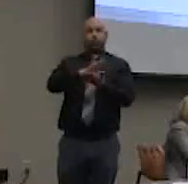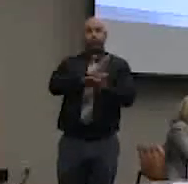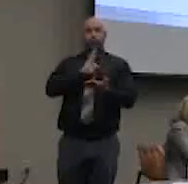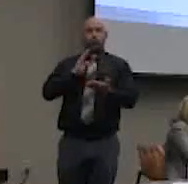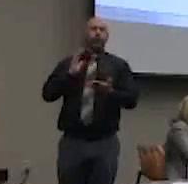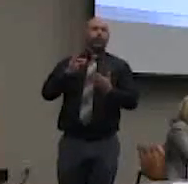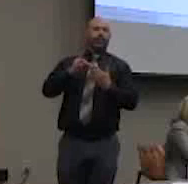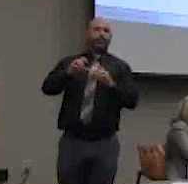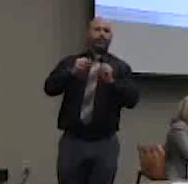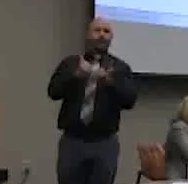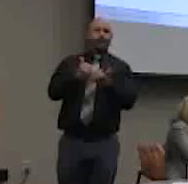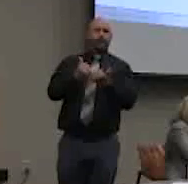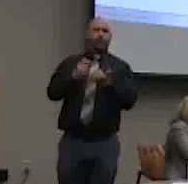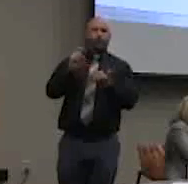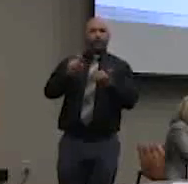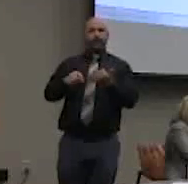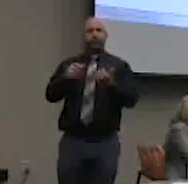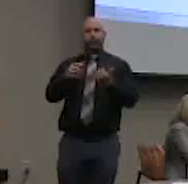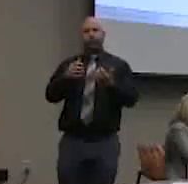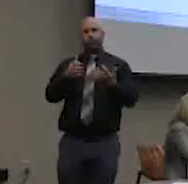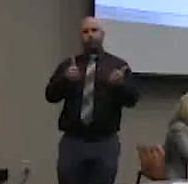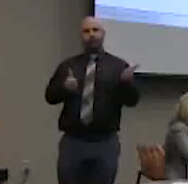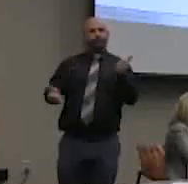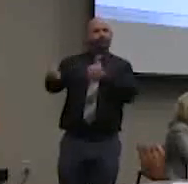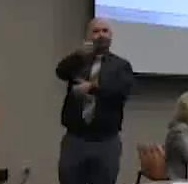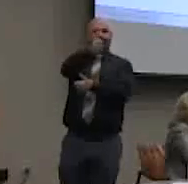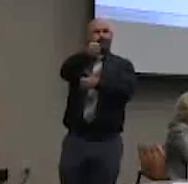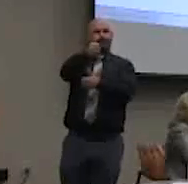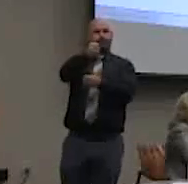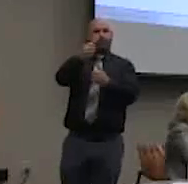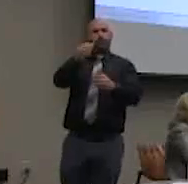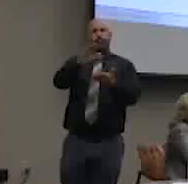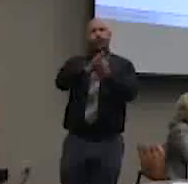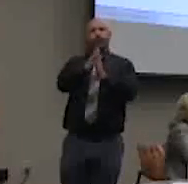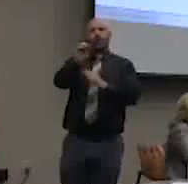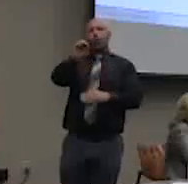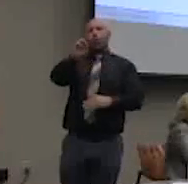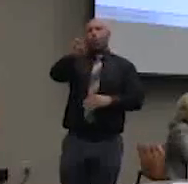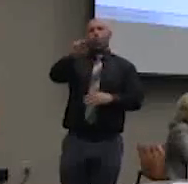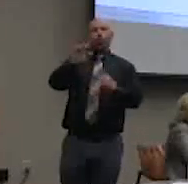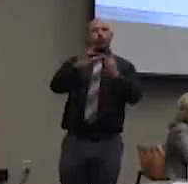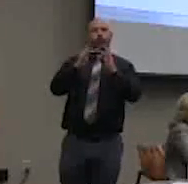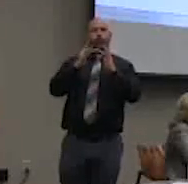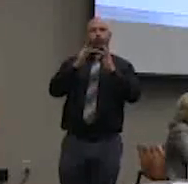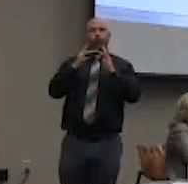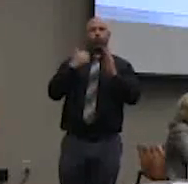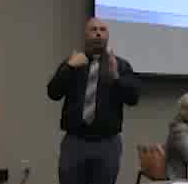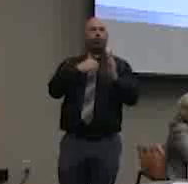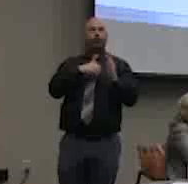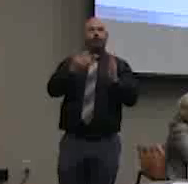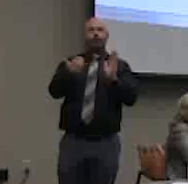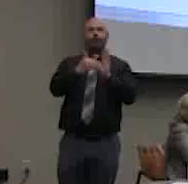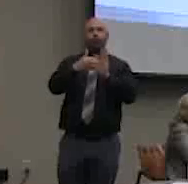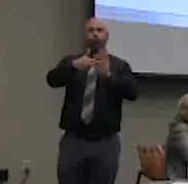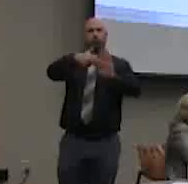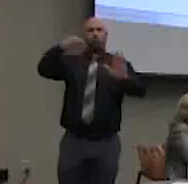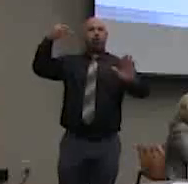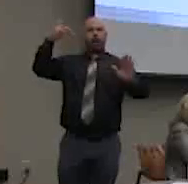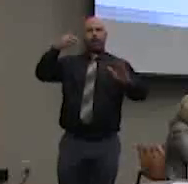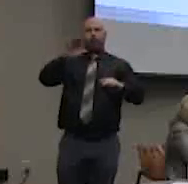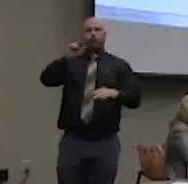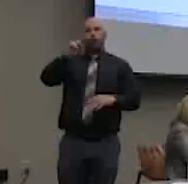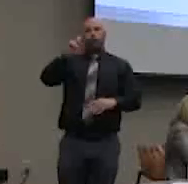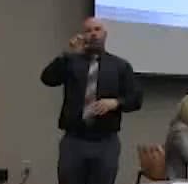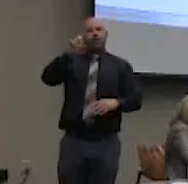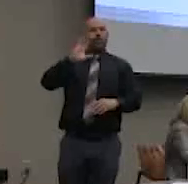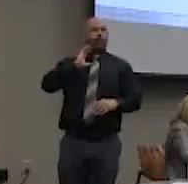that to become our own network. So we have done a branding campaign, and we have rebranded, and we have